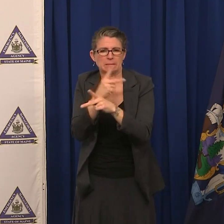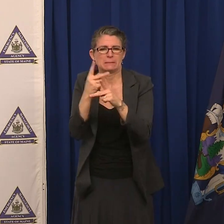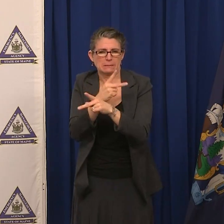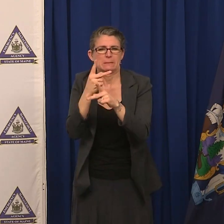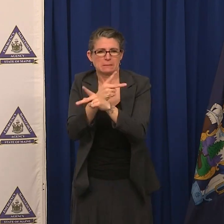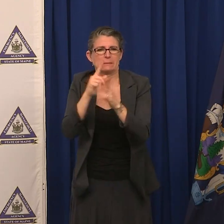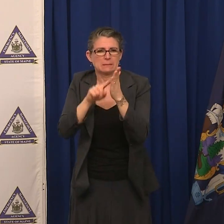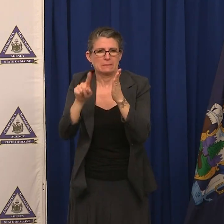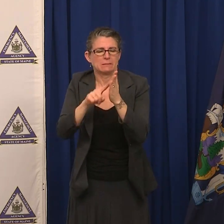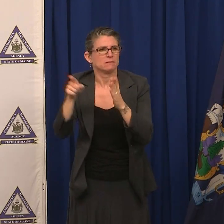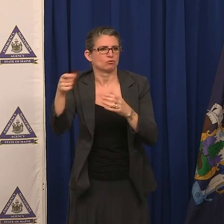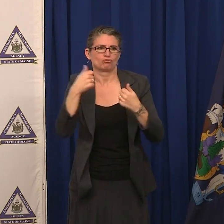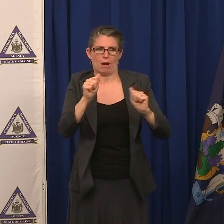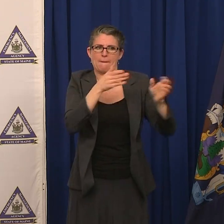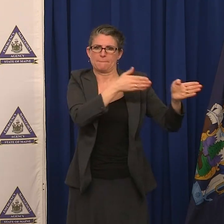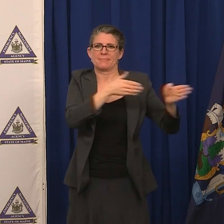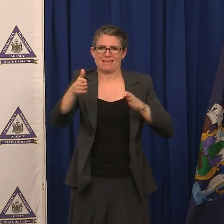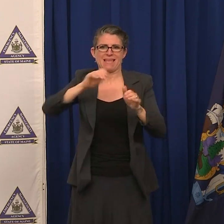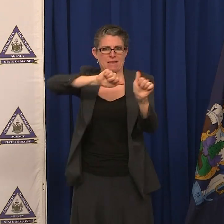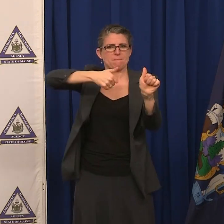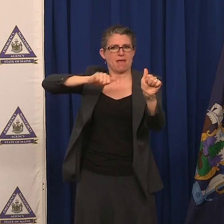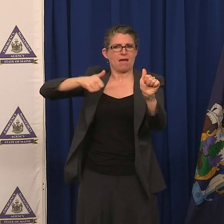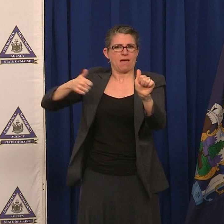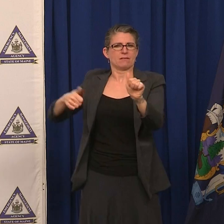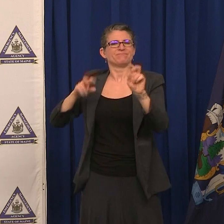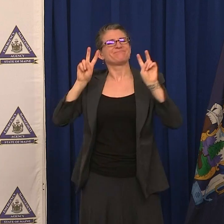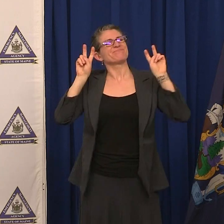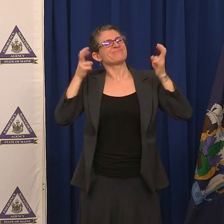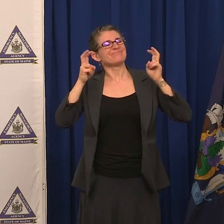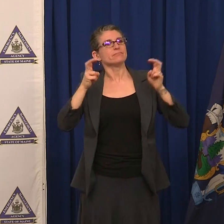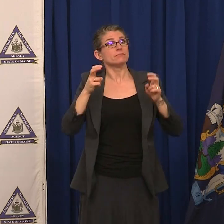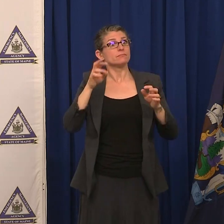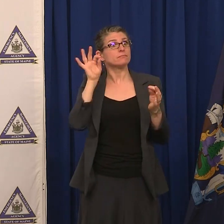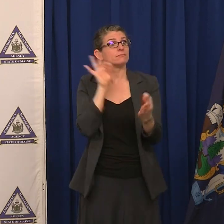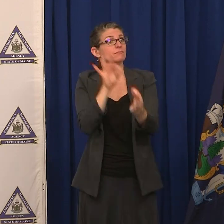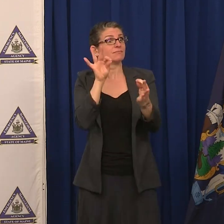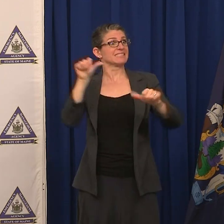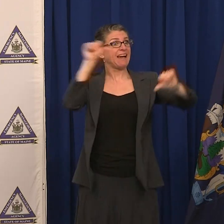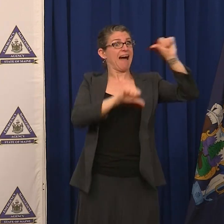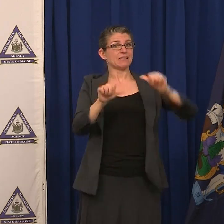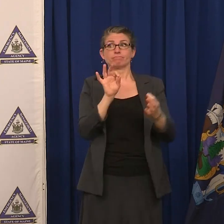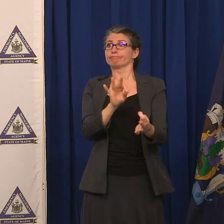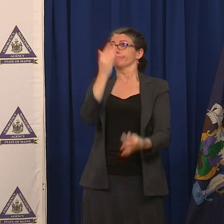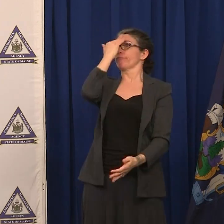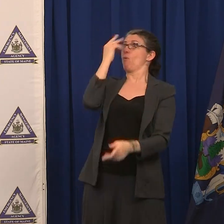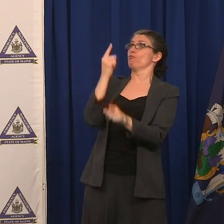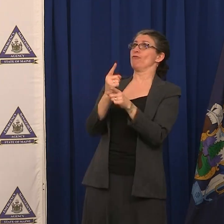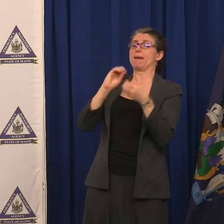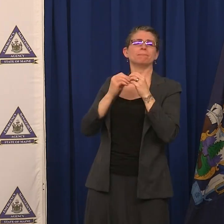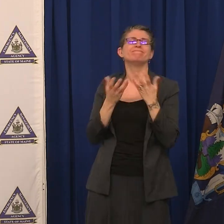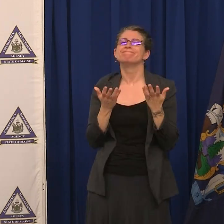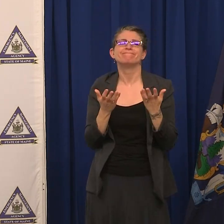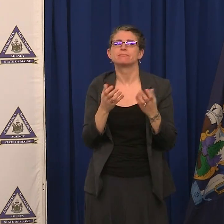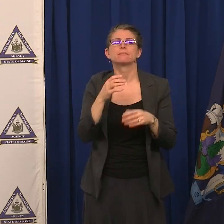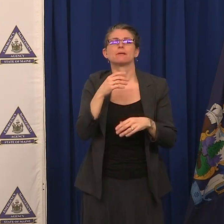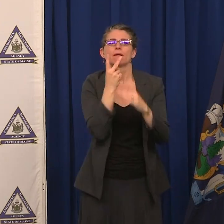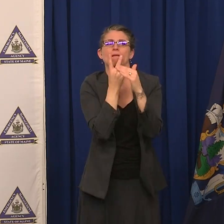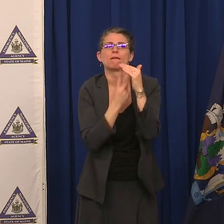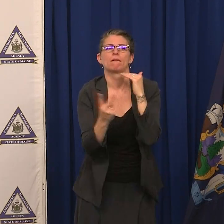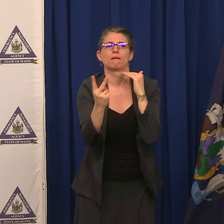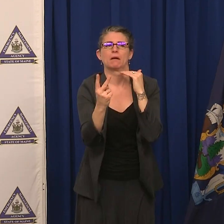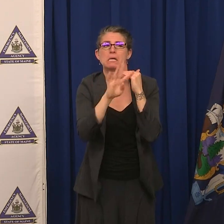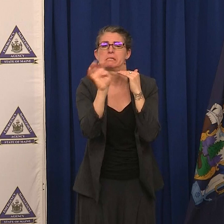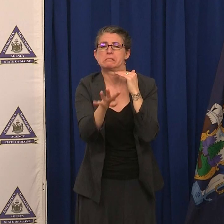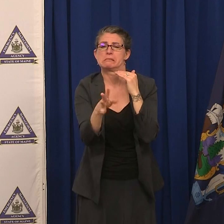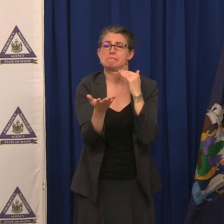are projections that we must necessarily undertake as we are planning. As we have gone through that process,